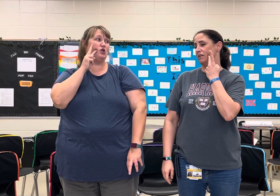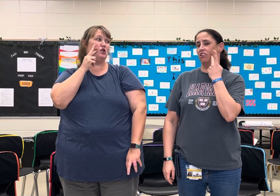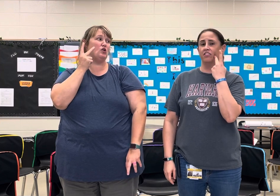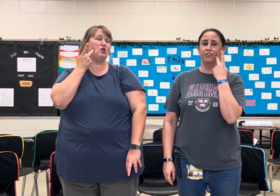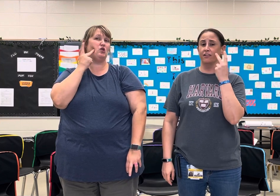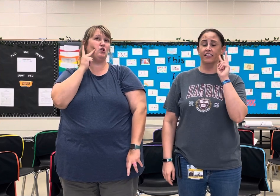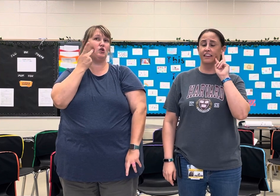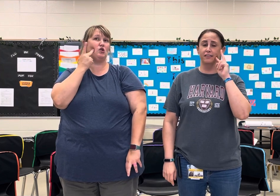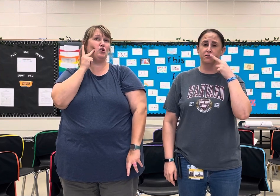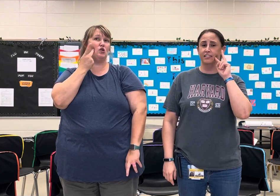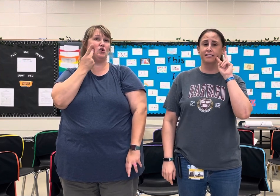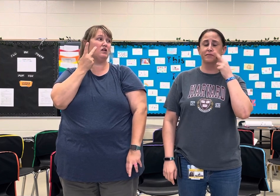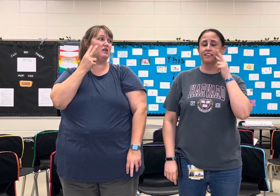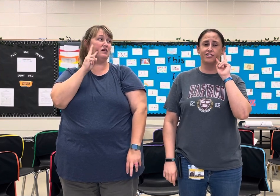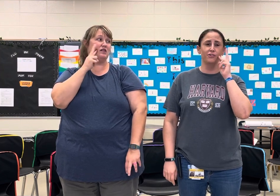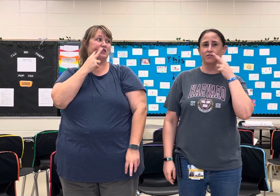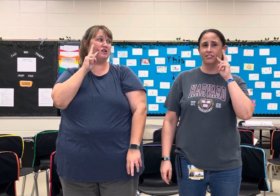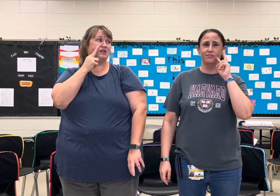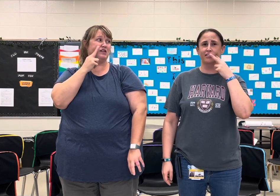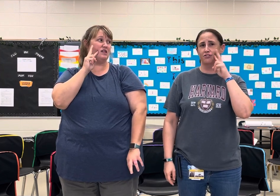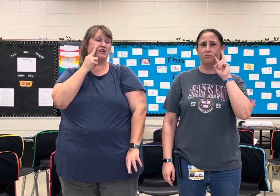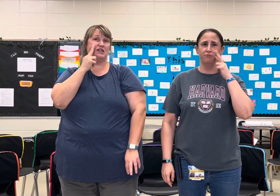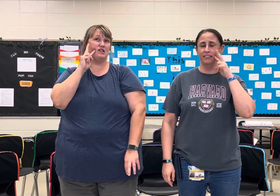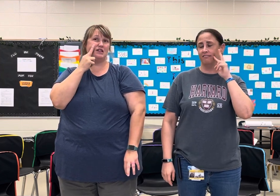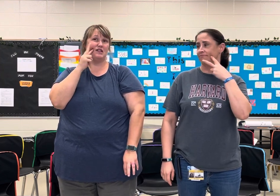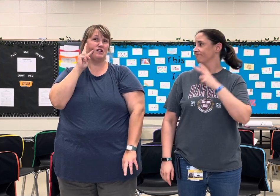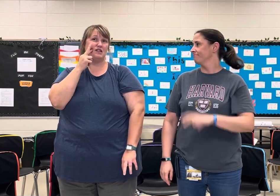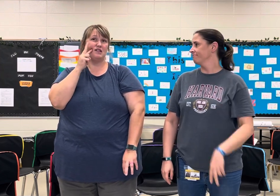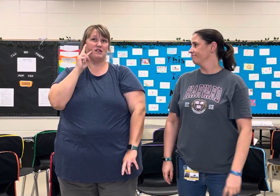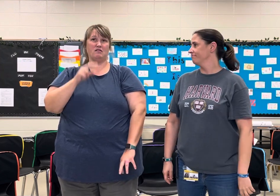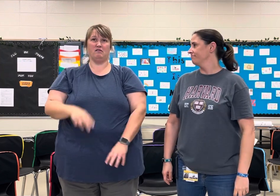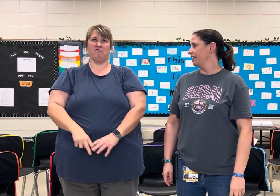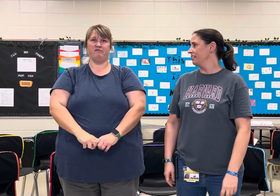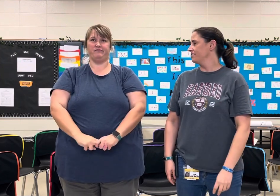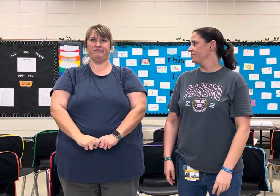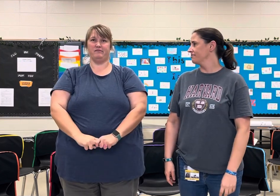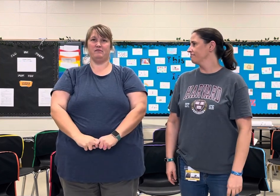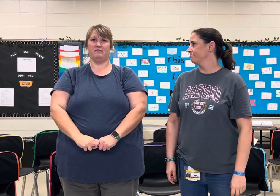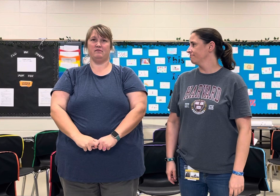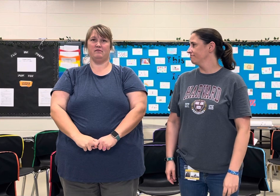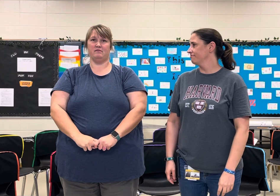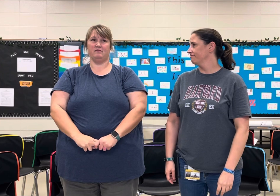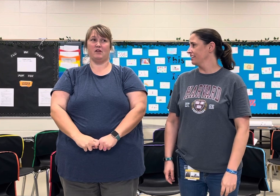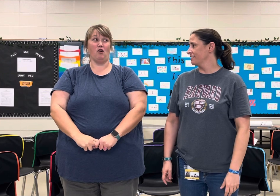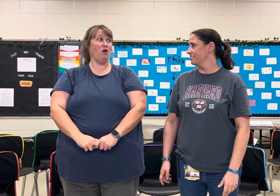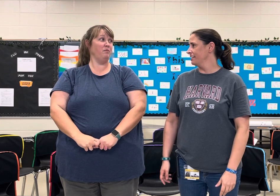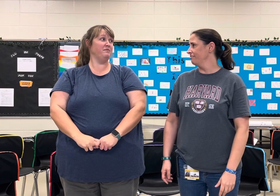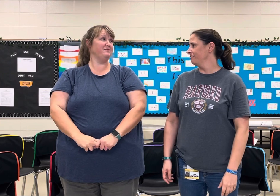all of you are going to end up doing this because you don't want to do the extra movement. Let us Uh-huh. leave.